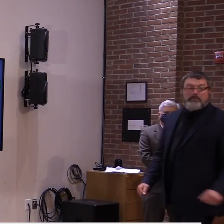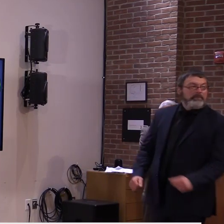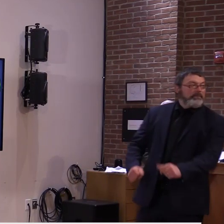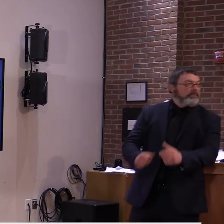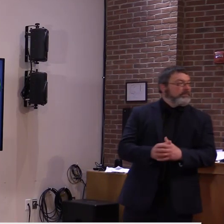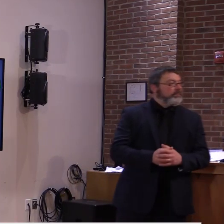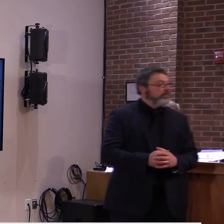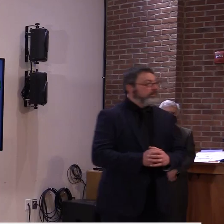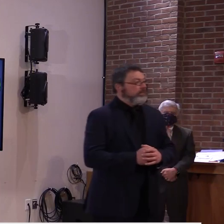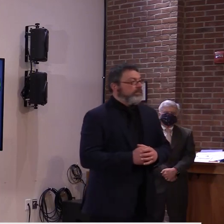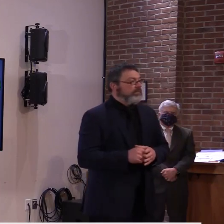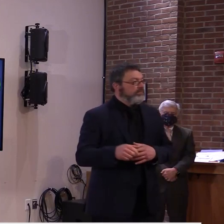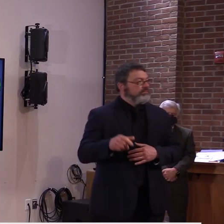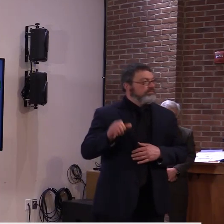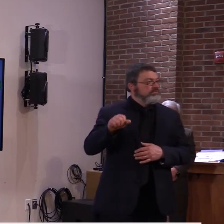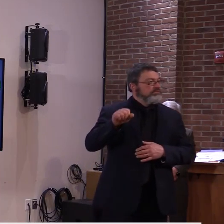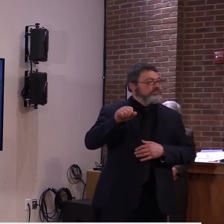month.